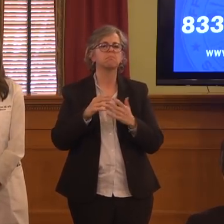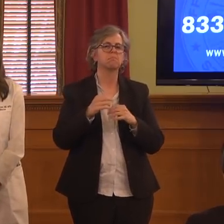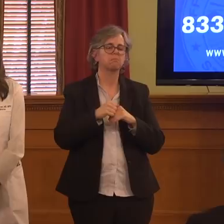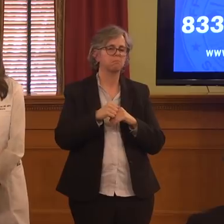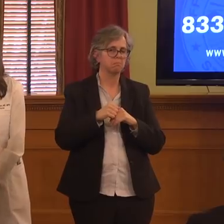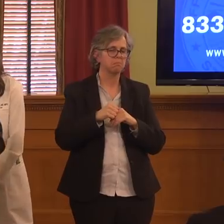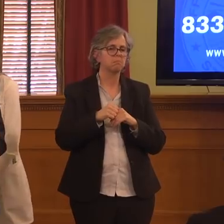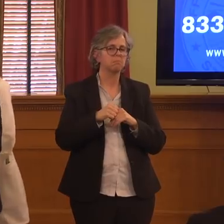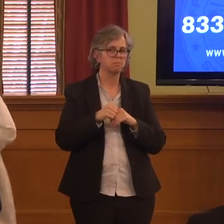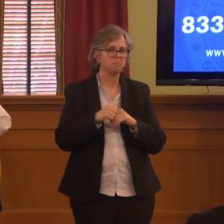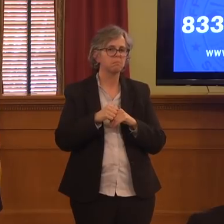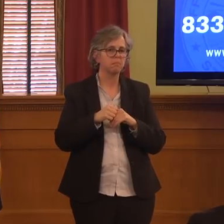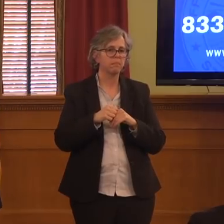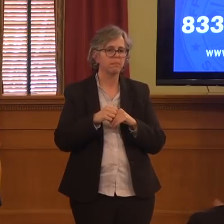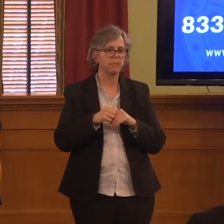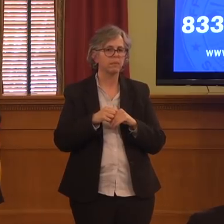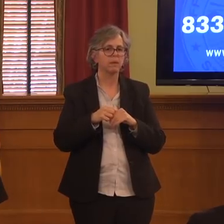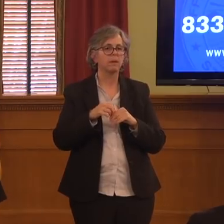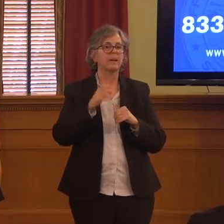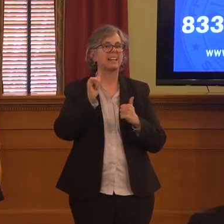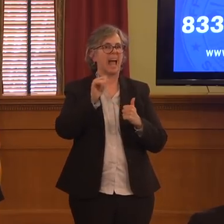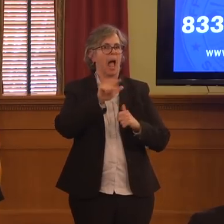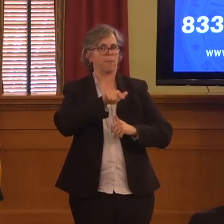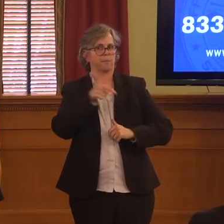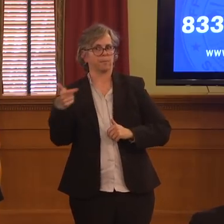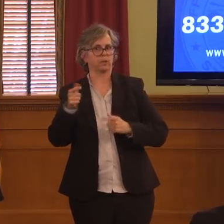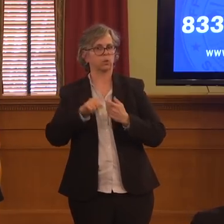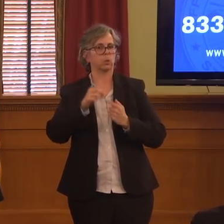Dr. Acton, if you will sign that.